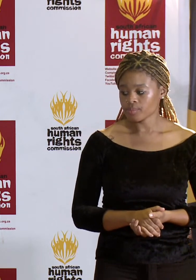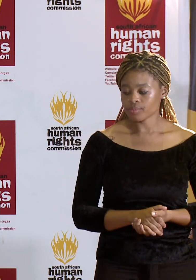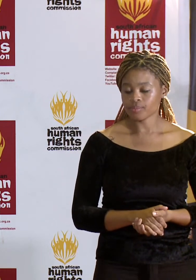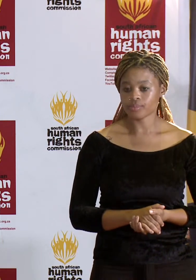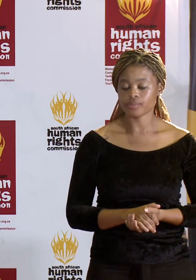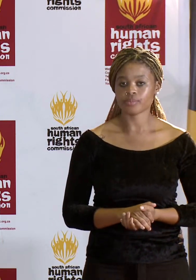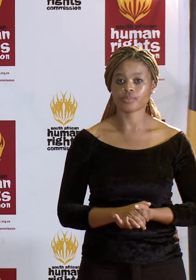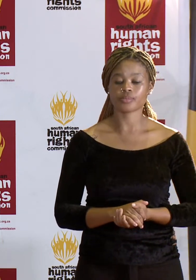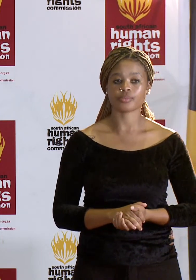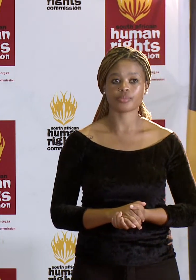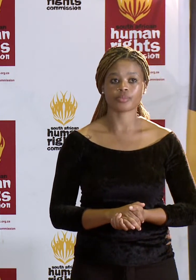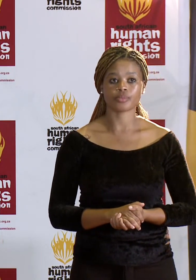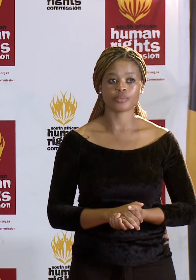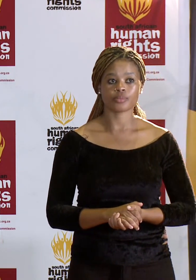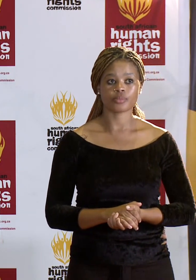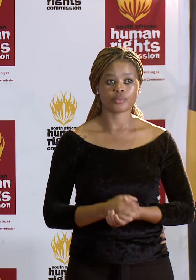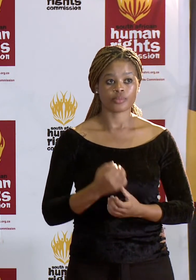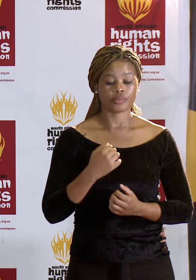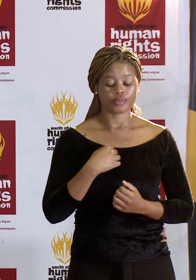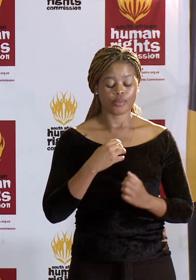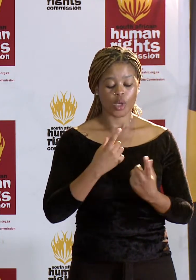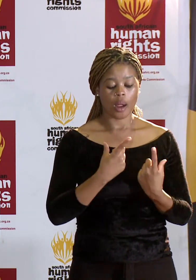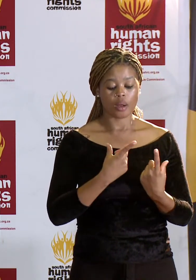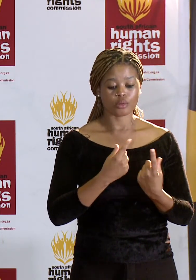I will be making a huge mistake